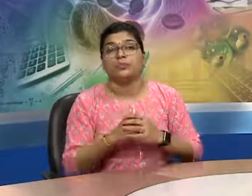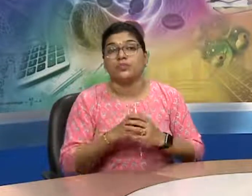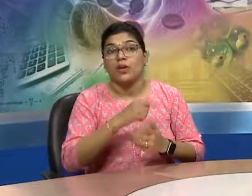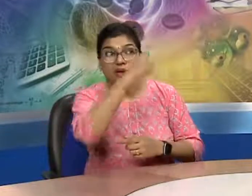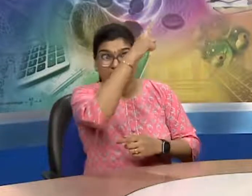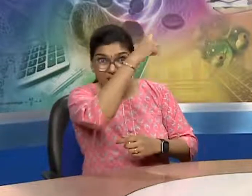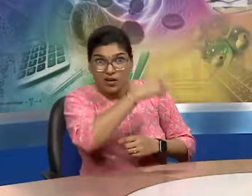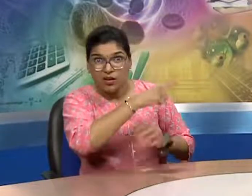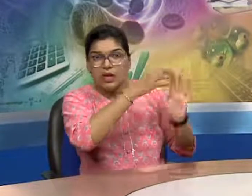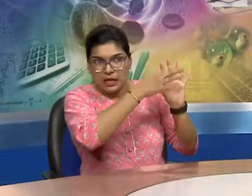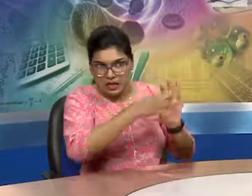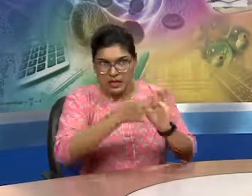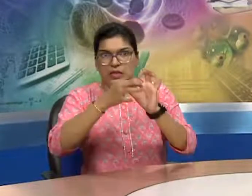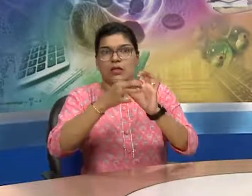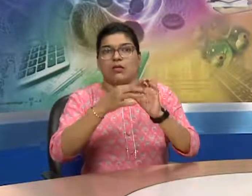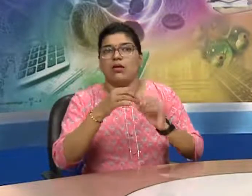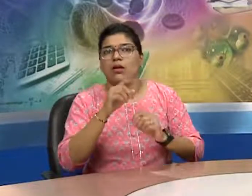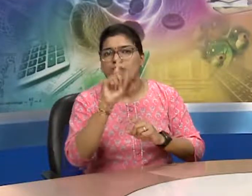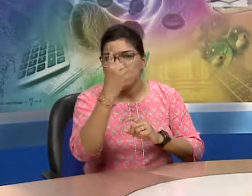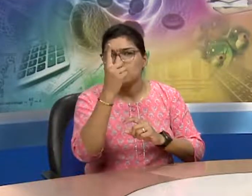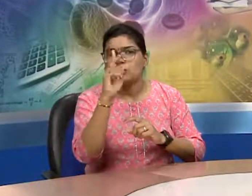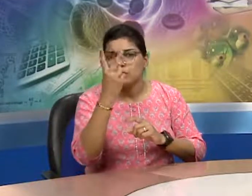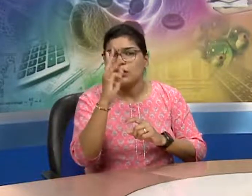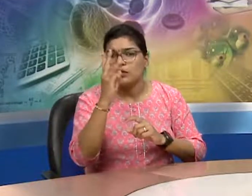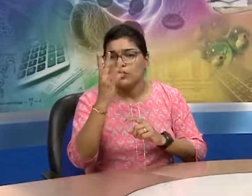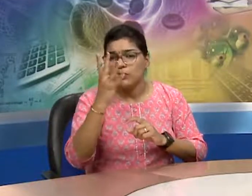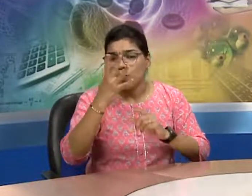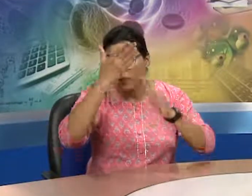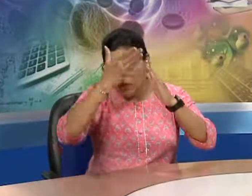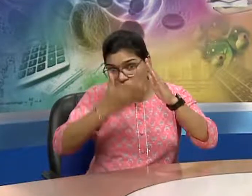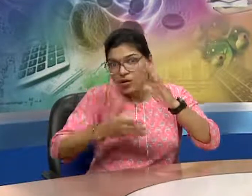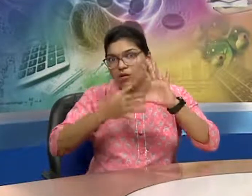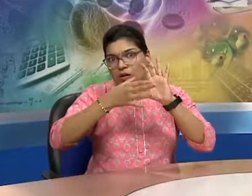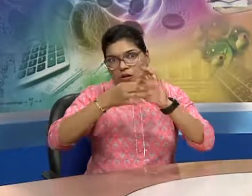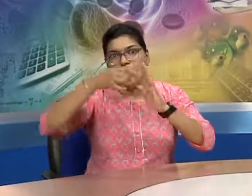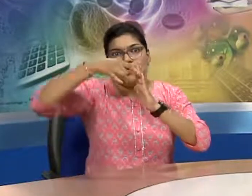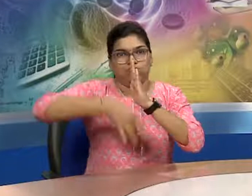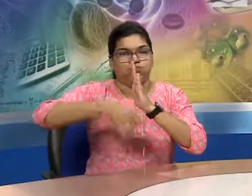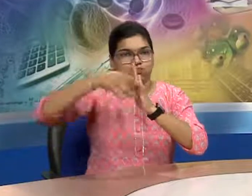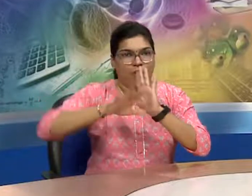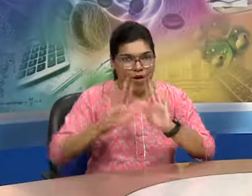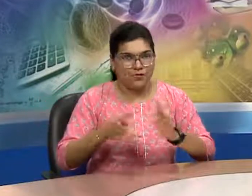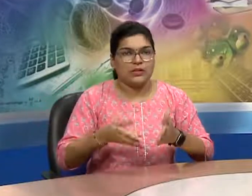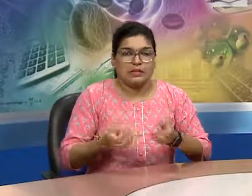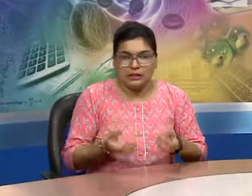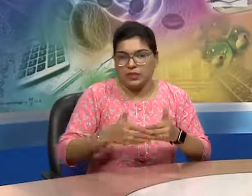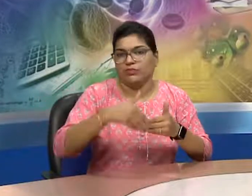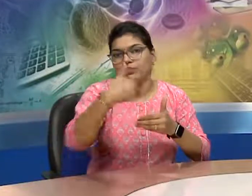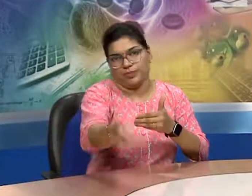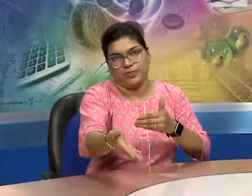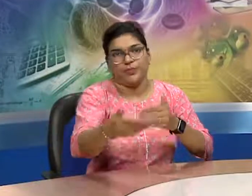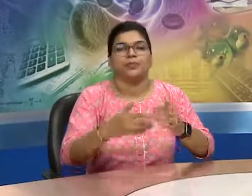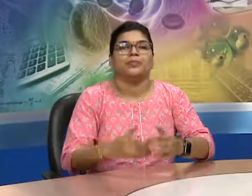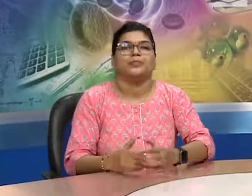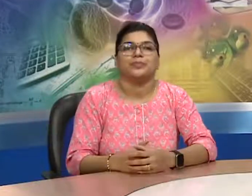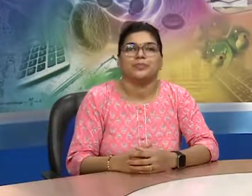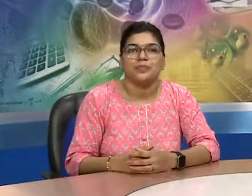is the topmost layer. So we will be understanding all these 6 levels of